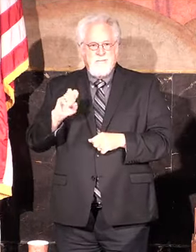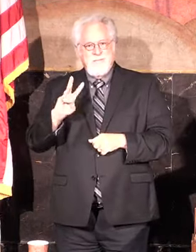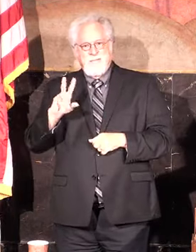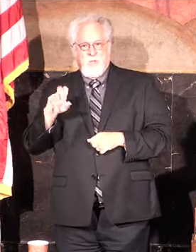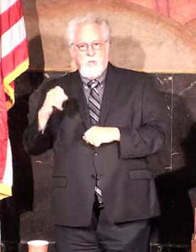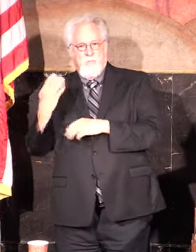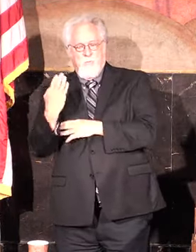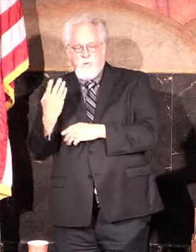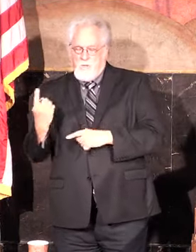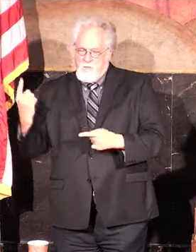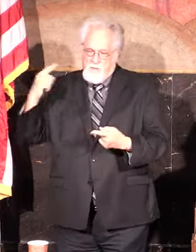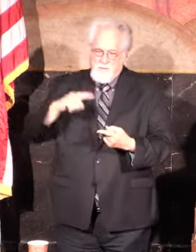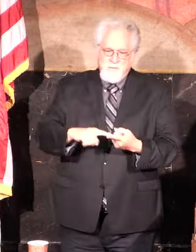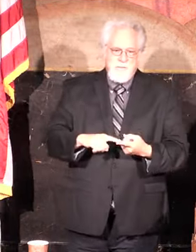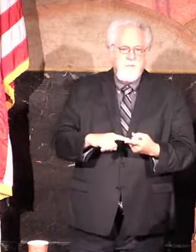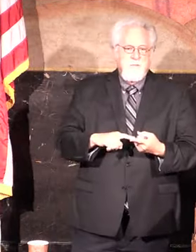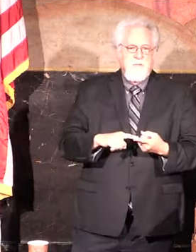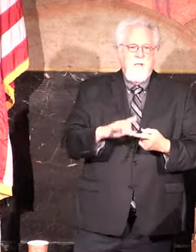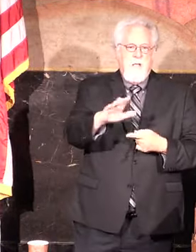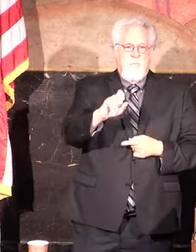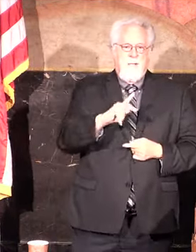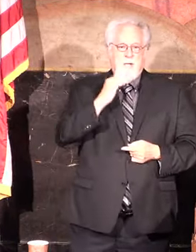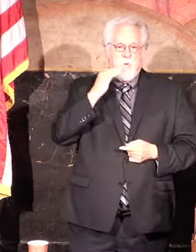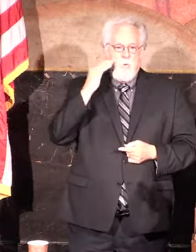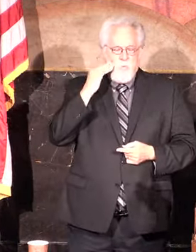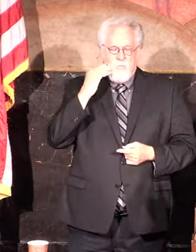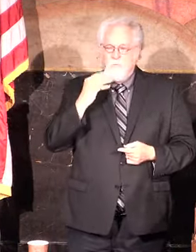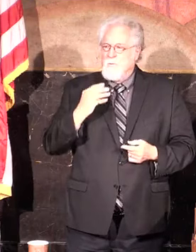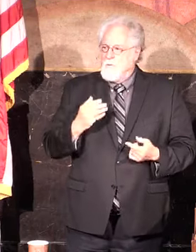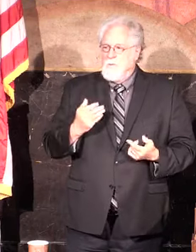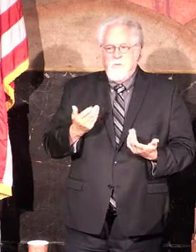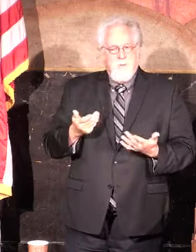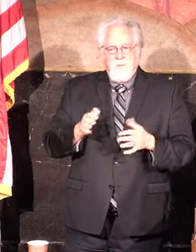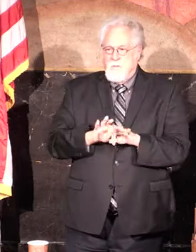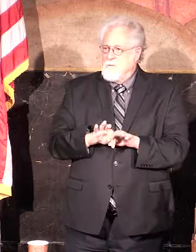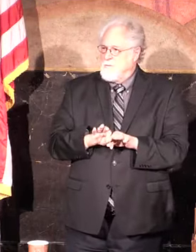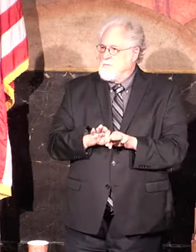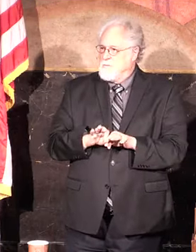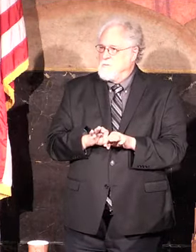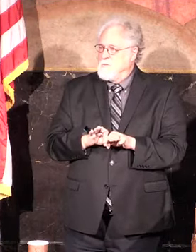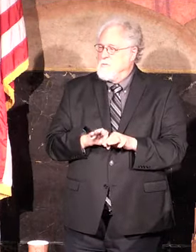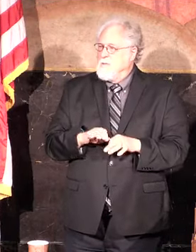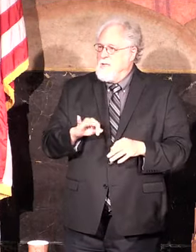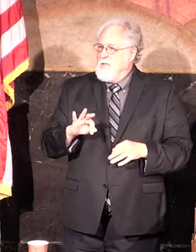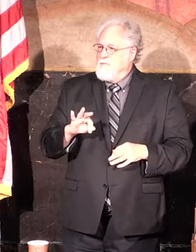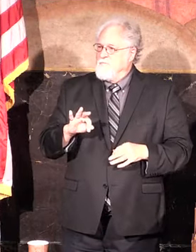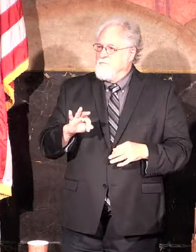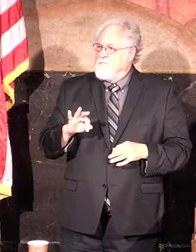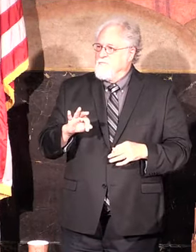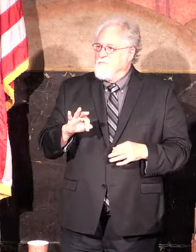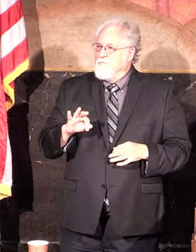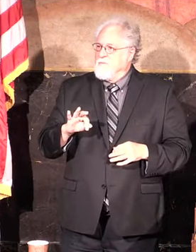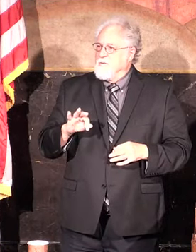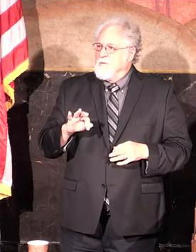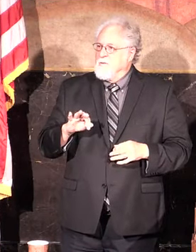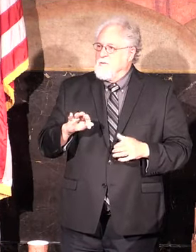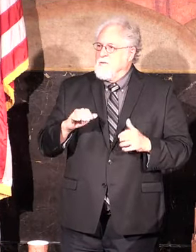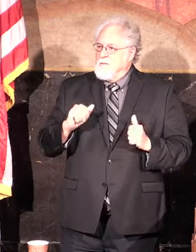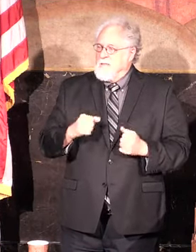morning until the time they get back home. It's critically important if we're going to be able